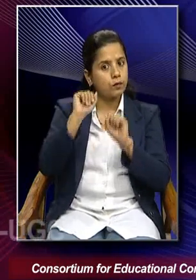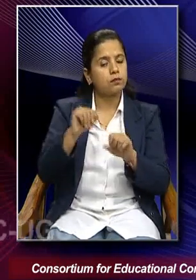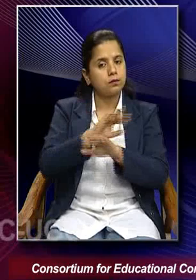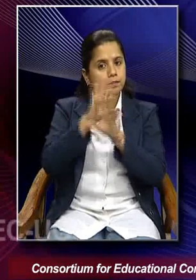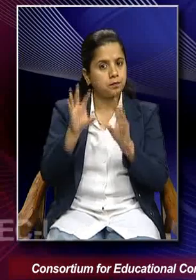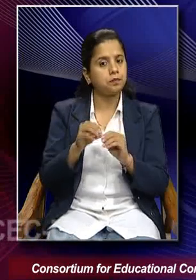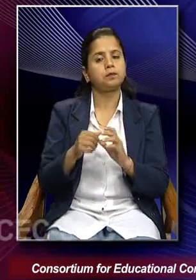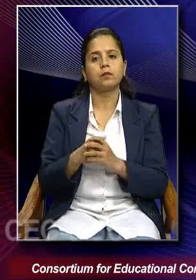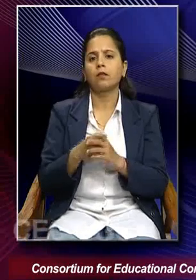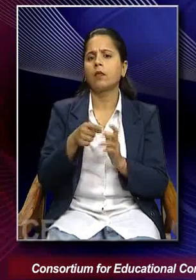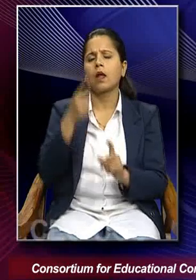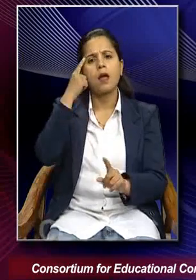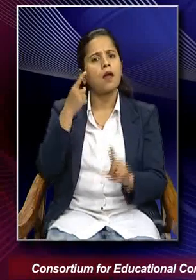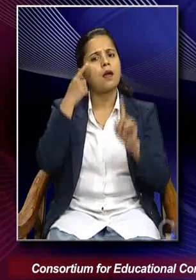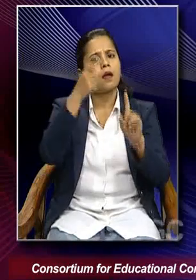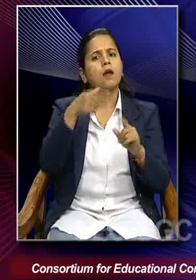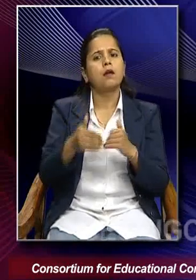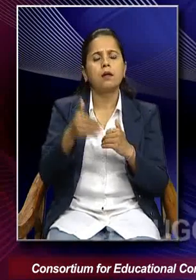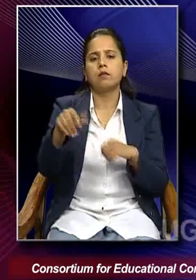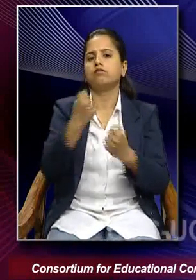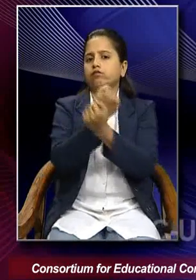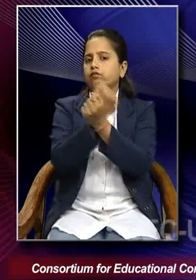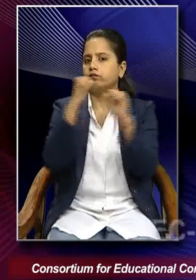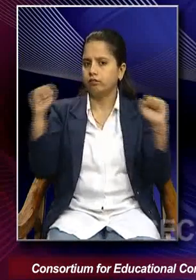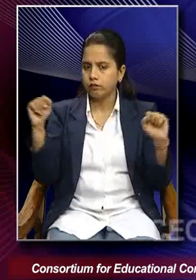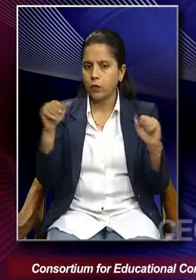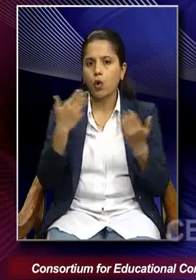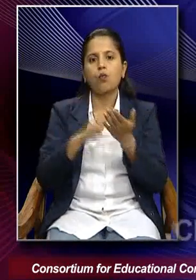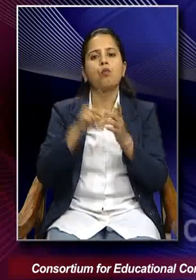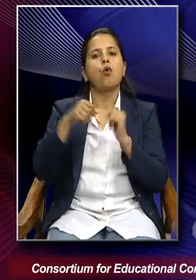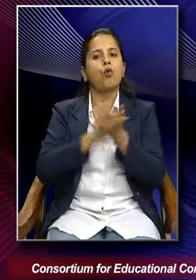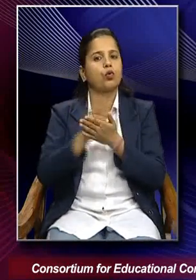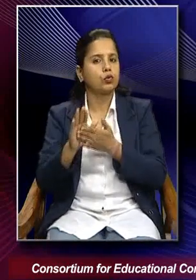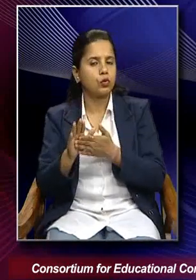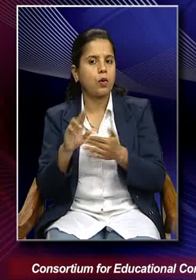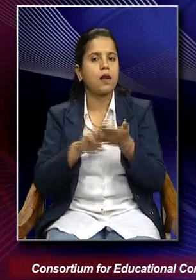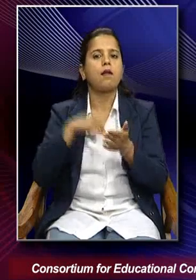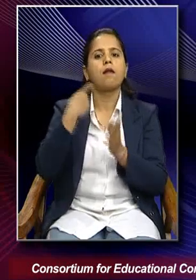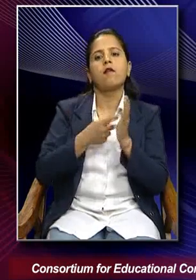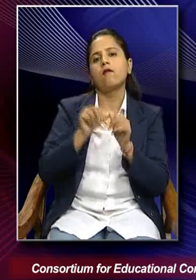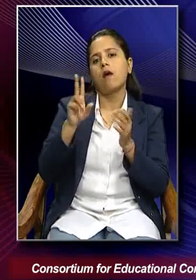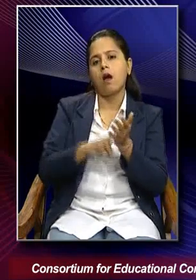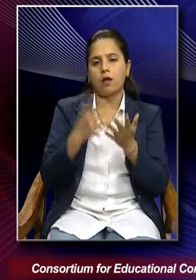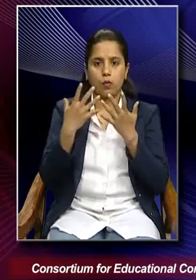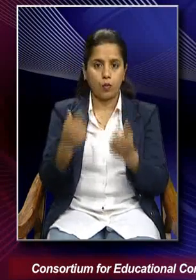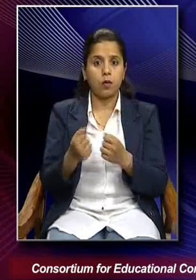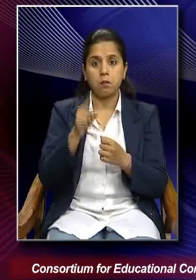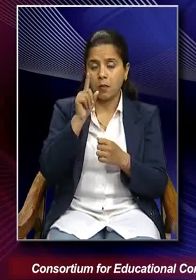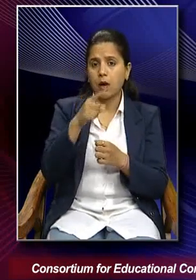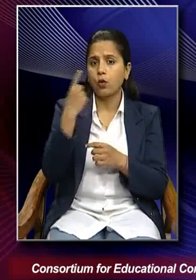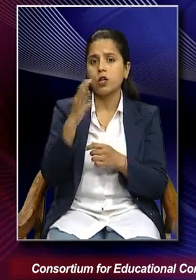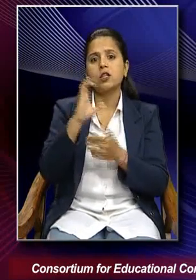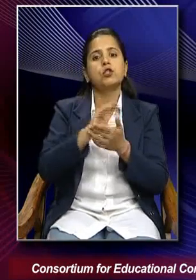they aim towards liberation or moksha or nirvana, while it is only